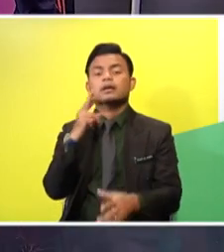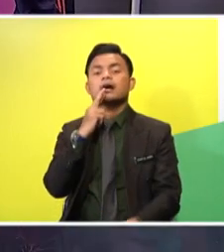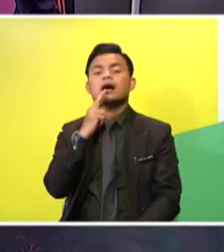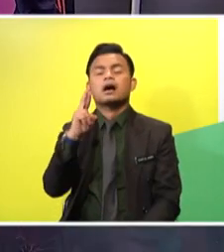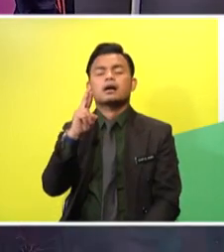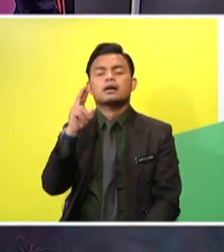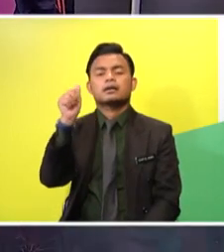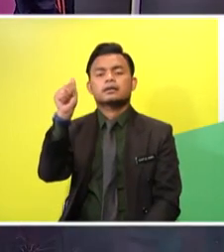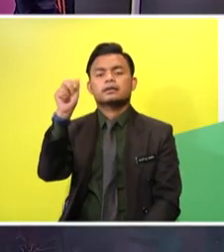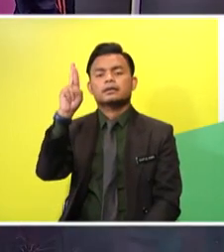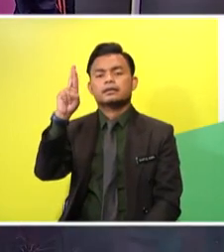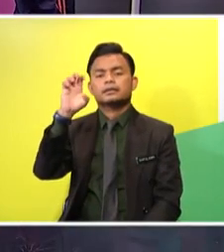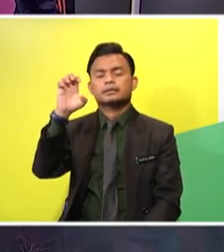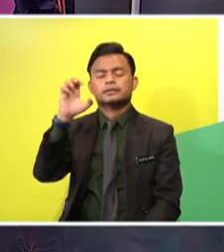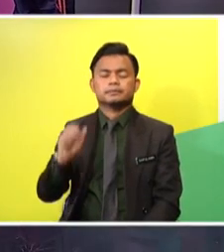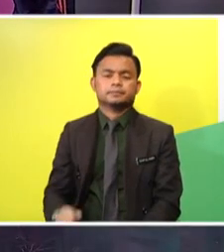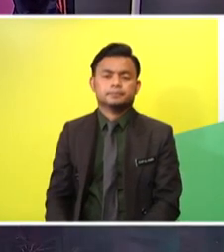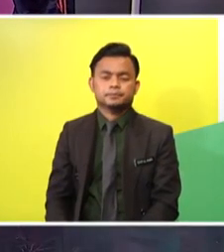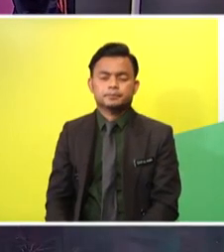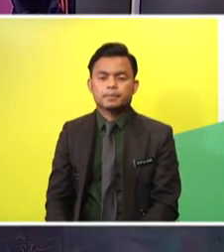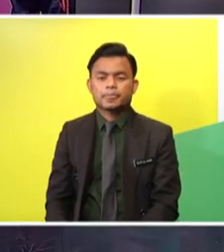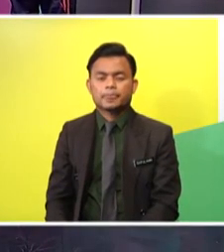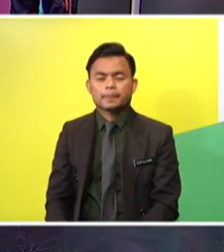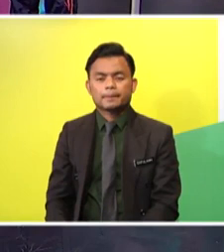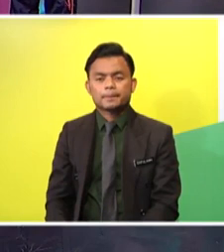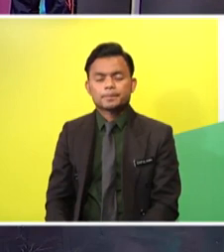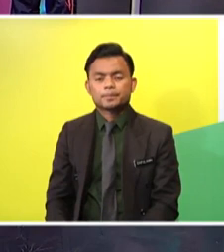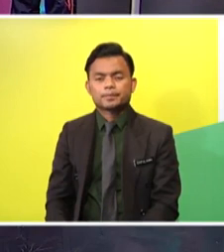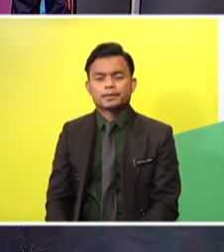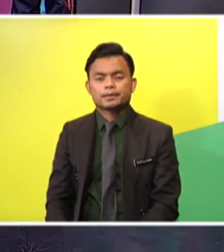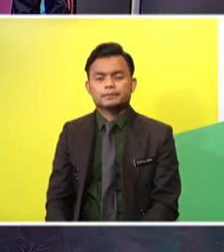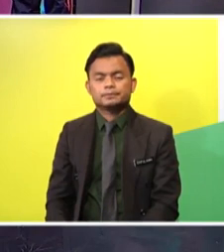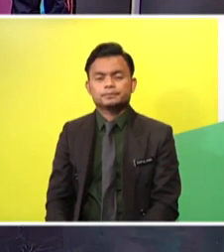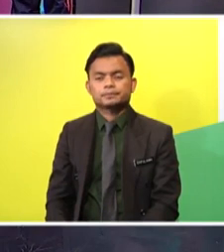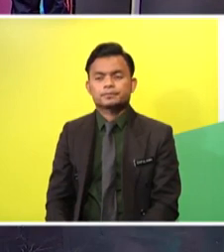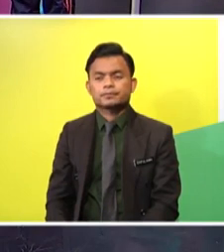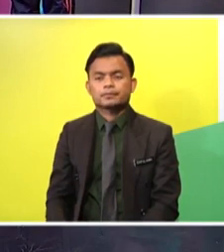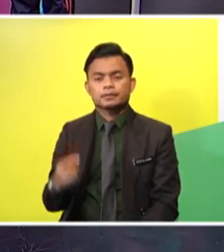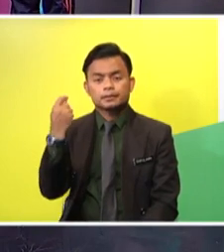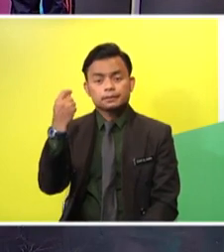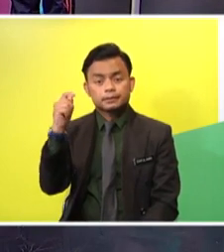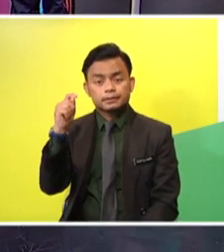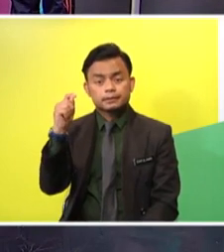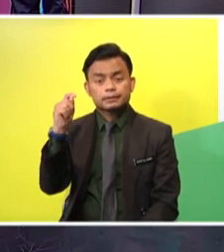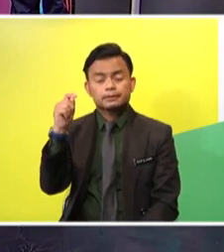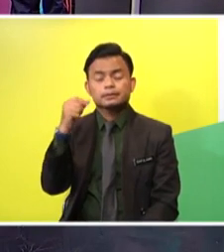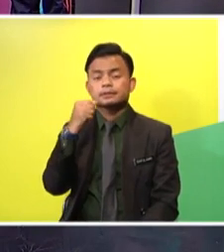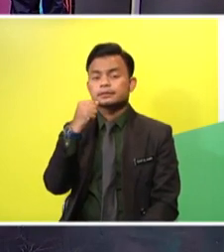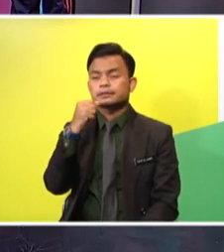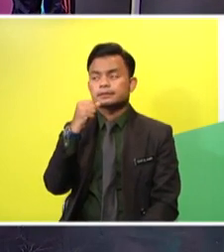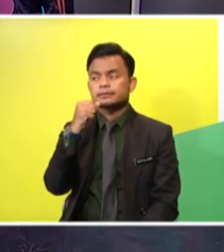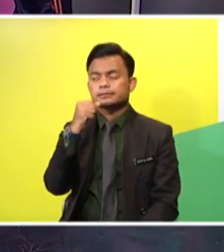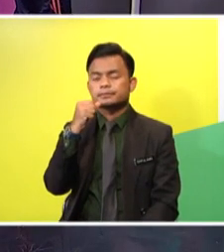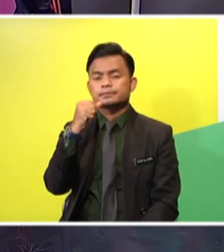Okay, another one. Okay. The girl. The pronoun is